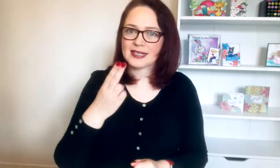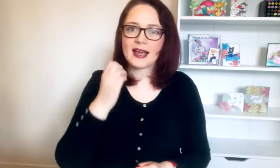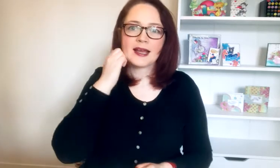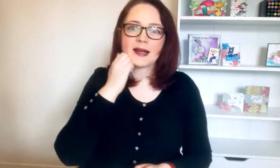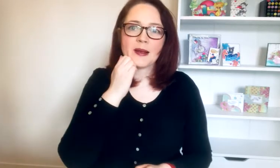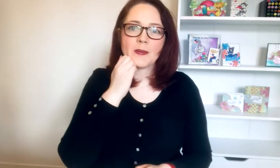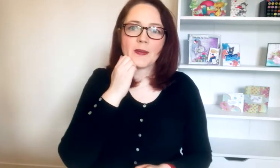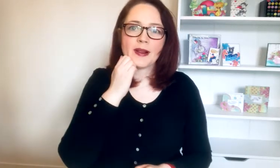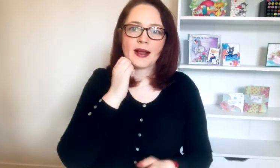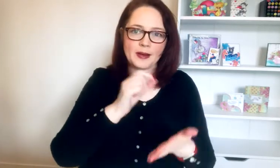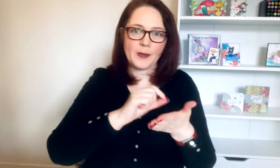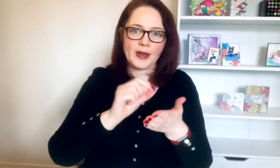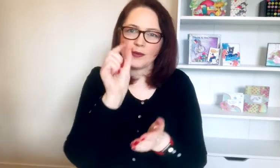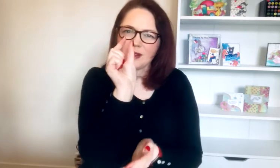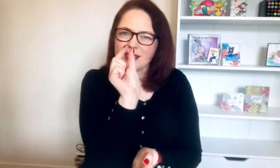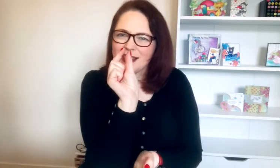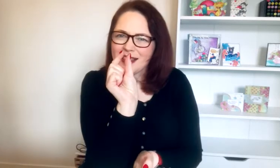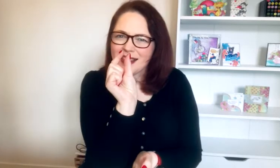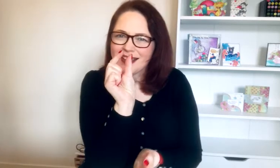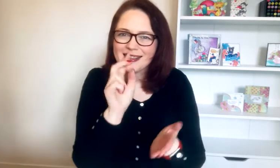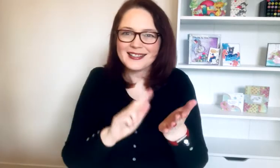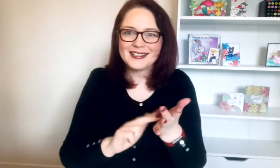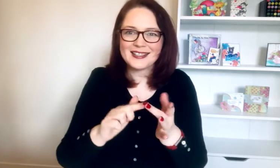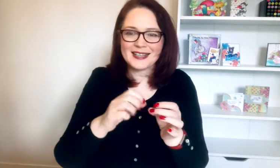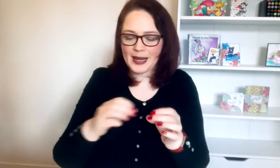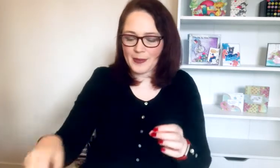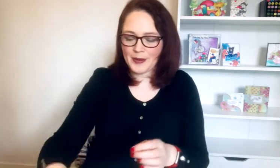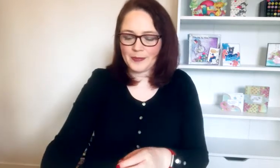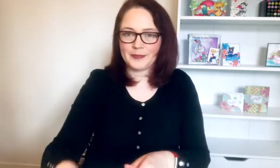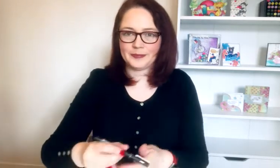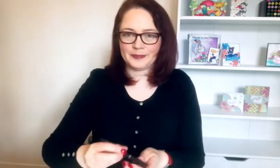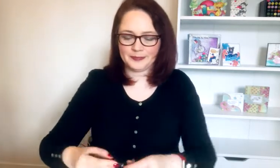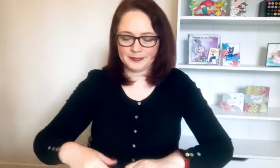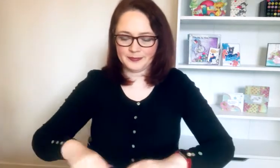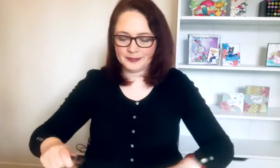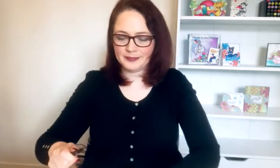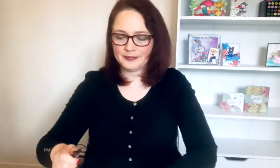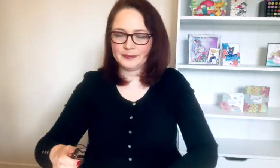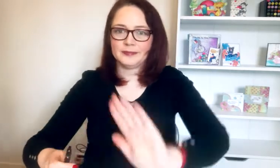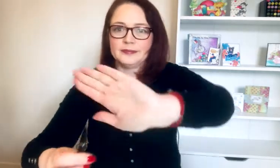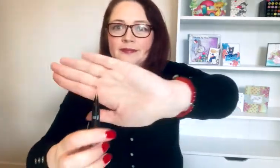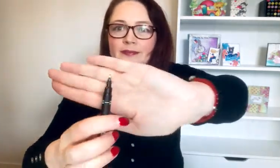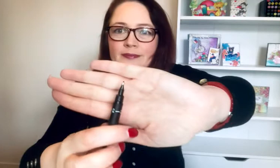And we're also going to need a second black pen, a fine liner pen, and again I'll just show you the sort of nib that we're talking